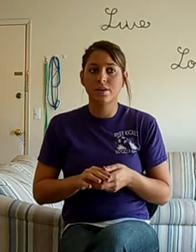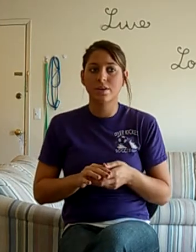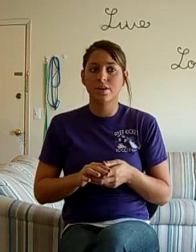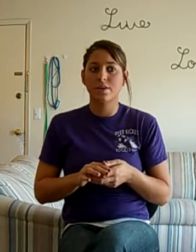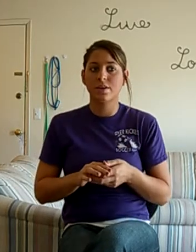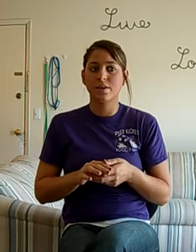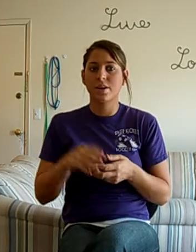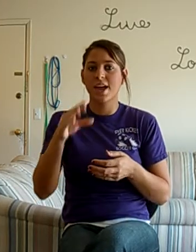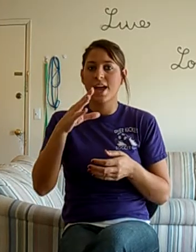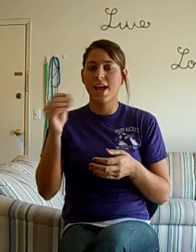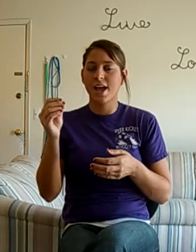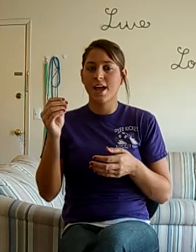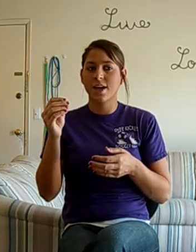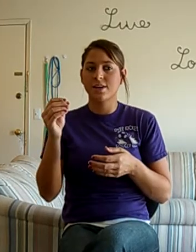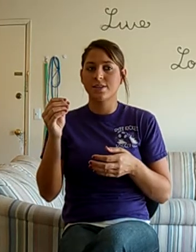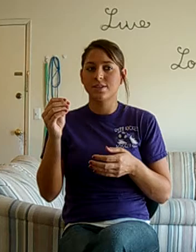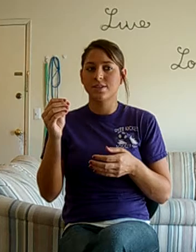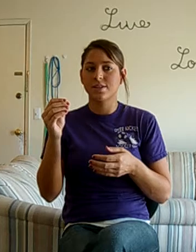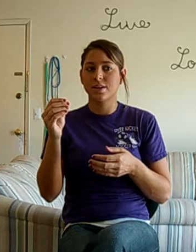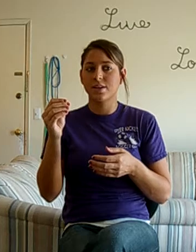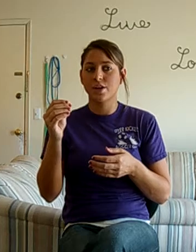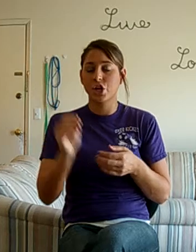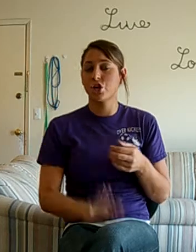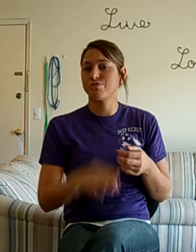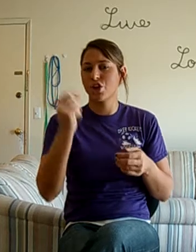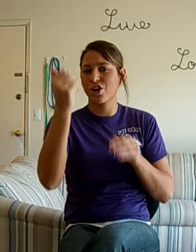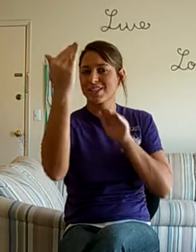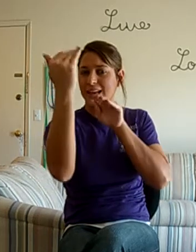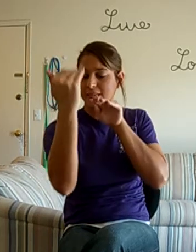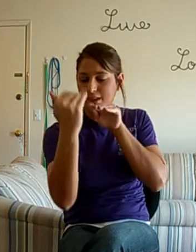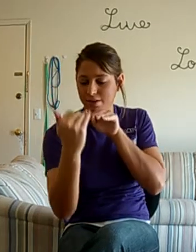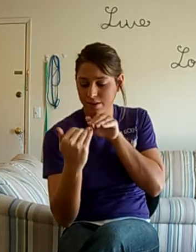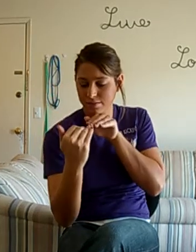and right at your dog's level, eye to eye with them. Very good. Stay.